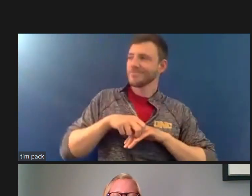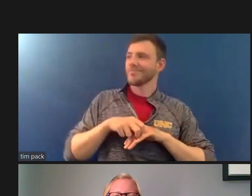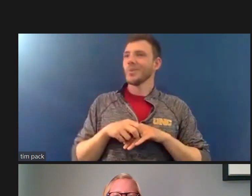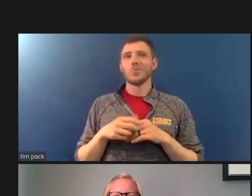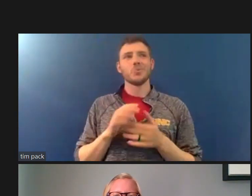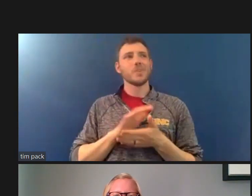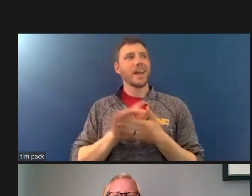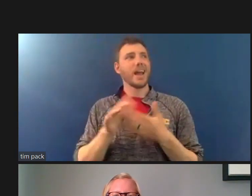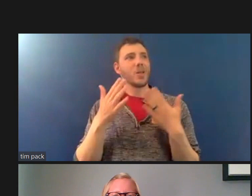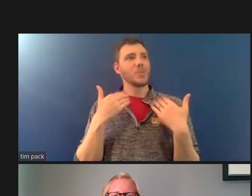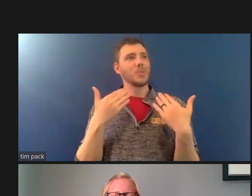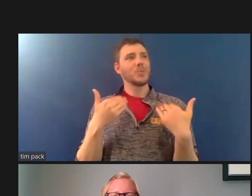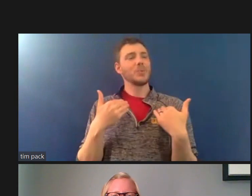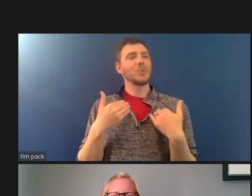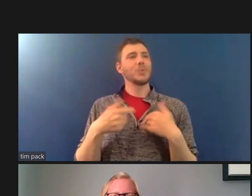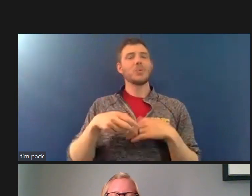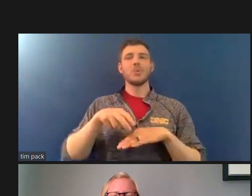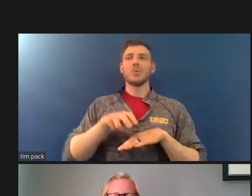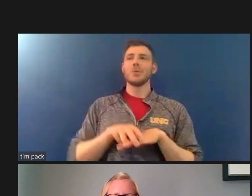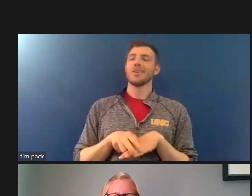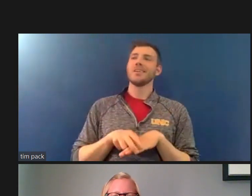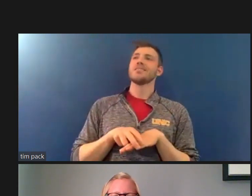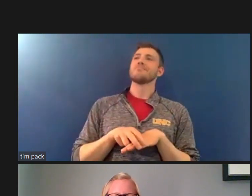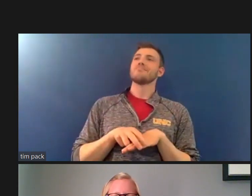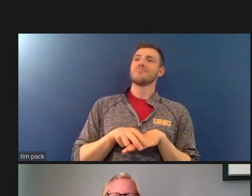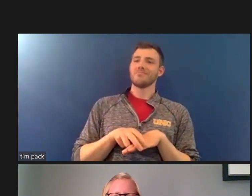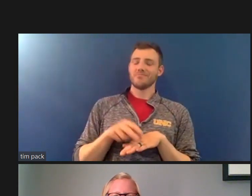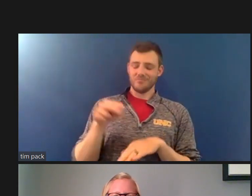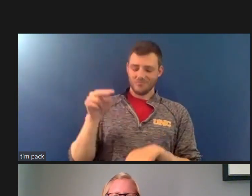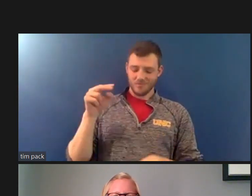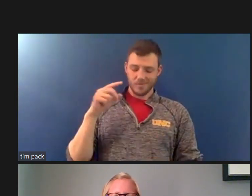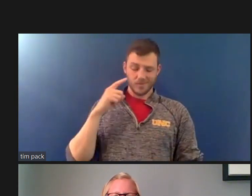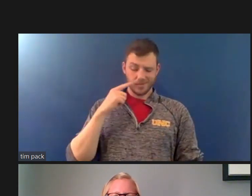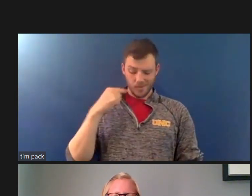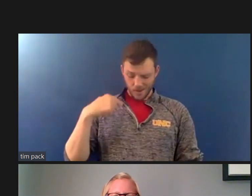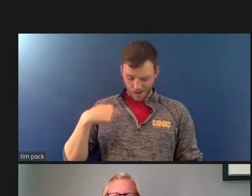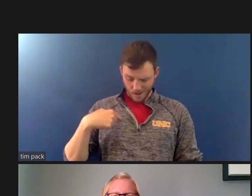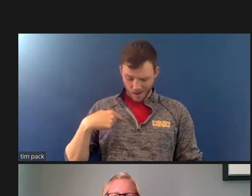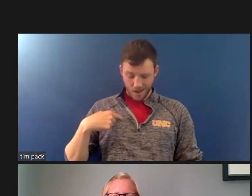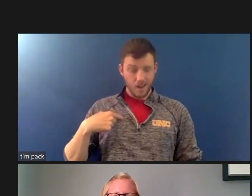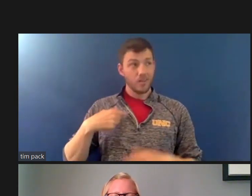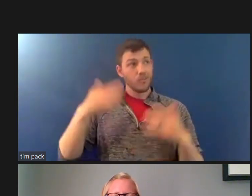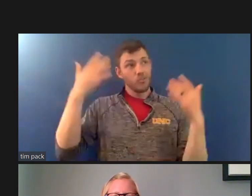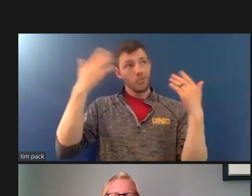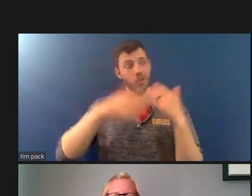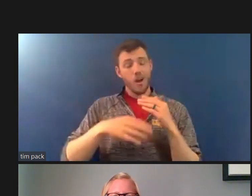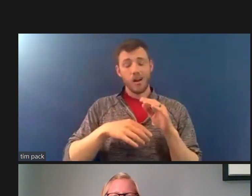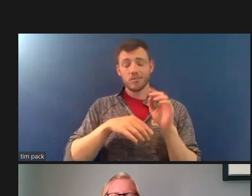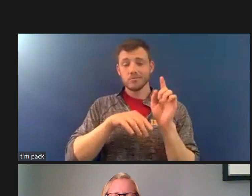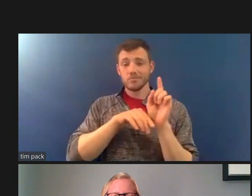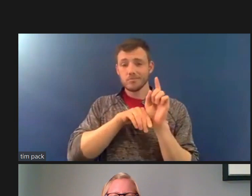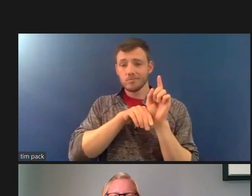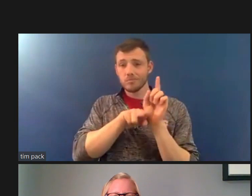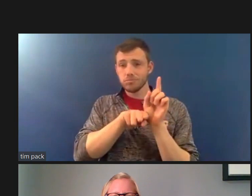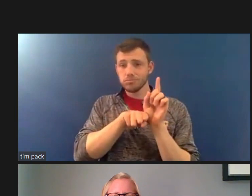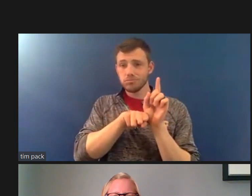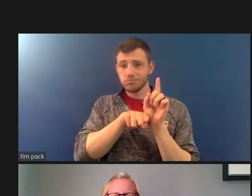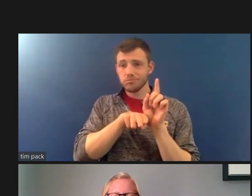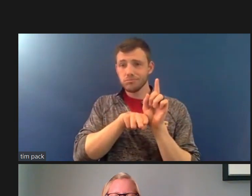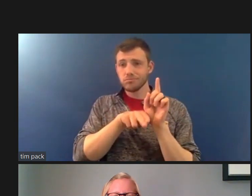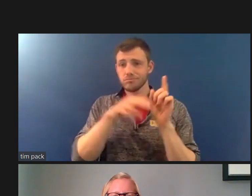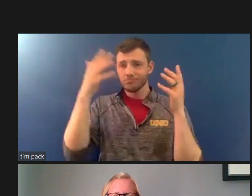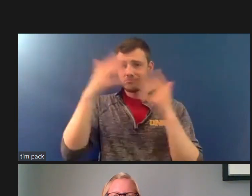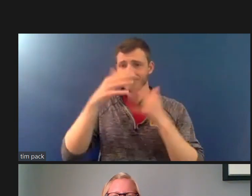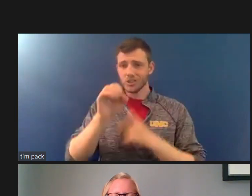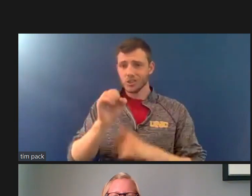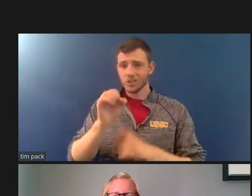eye, and decided that the shadows on his body were really green. He picked his way toward the seaward edge of the platform and stood looking